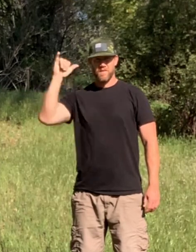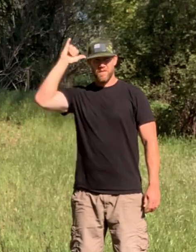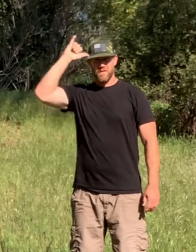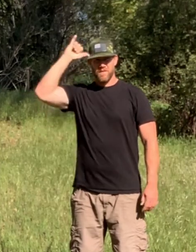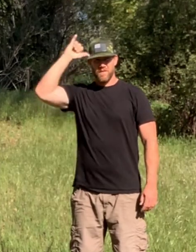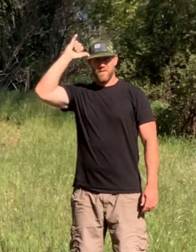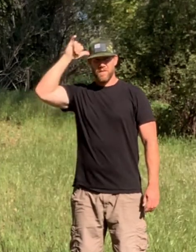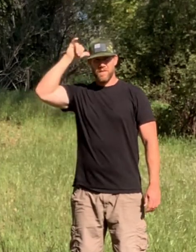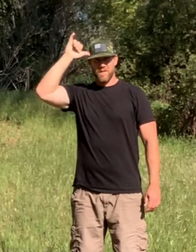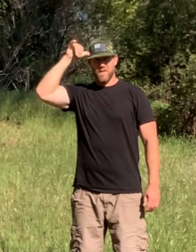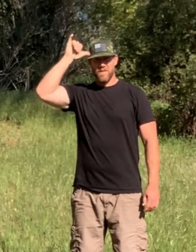Cow